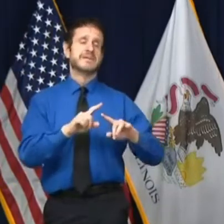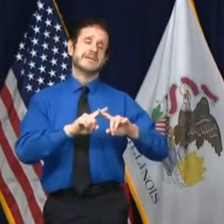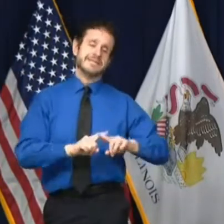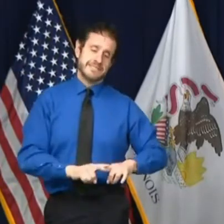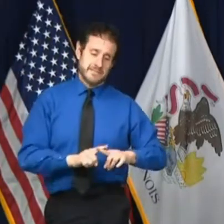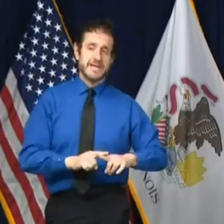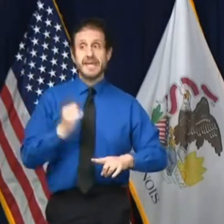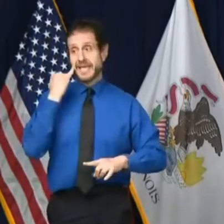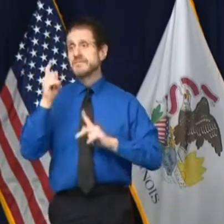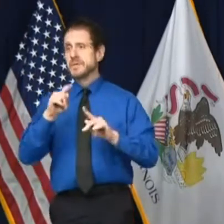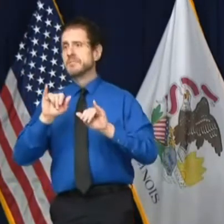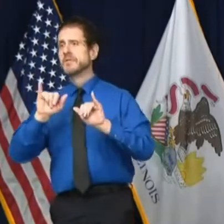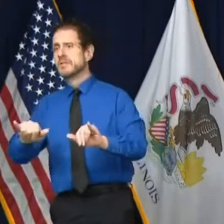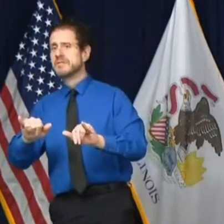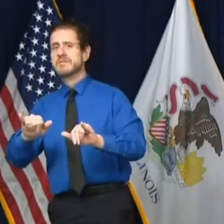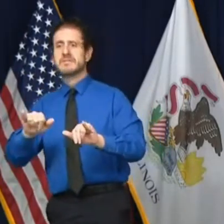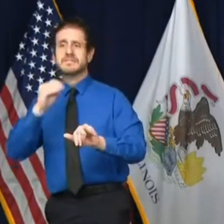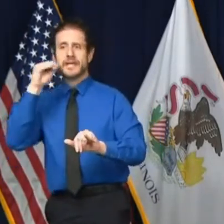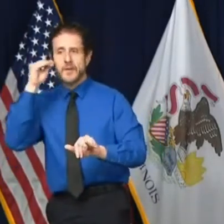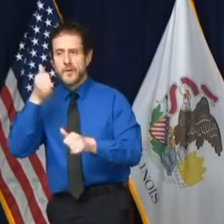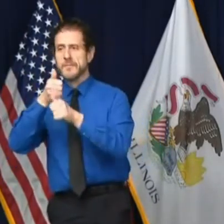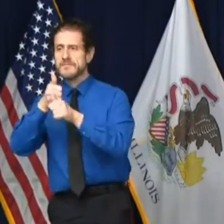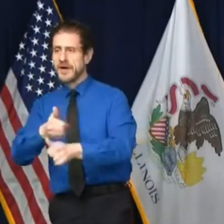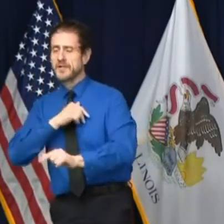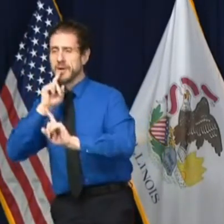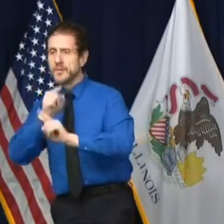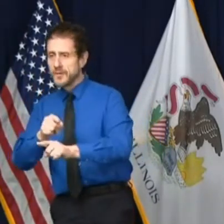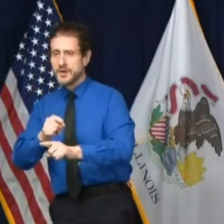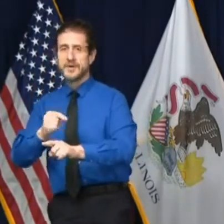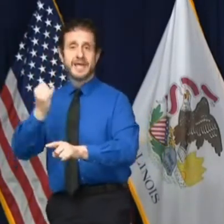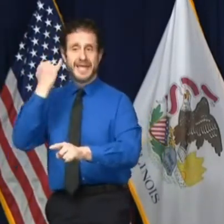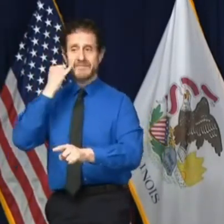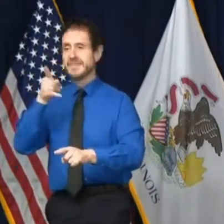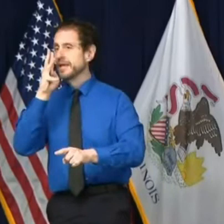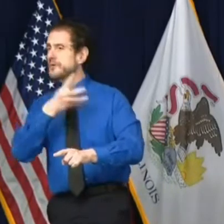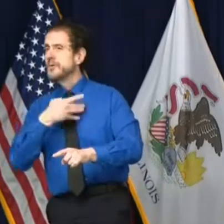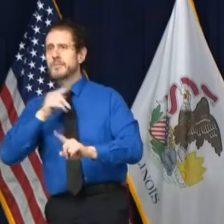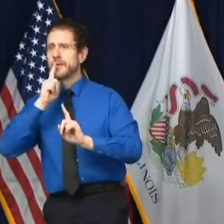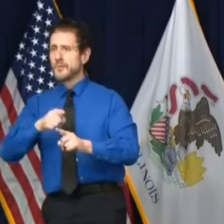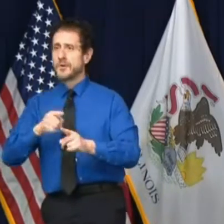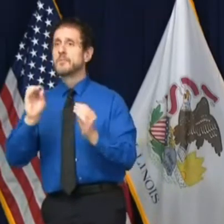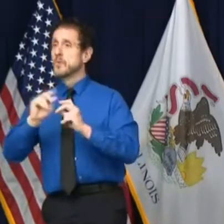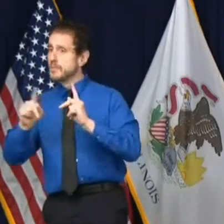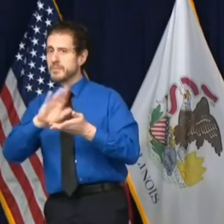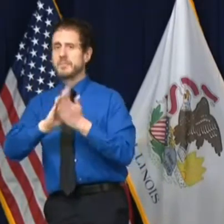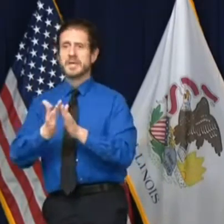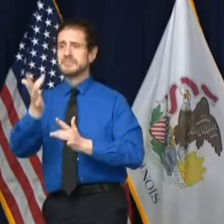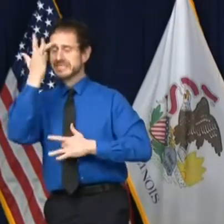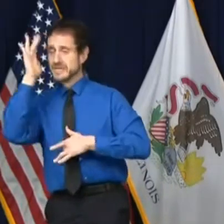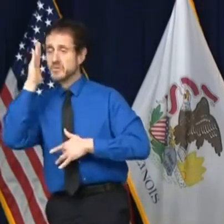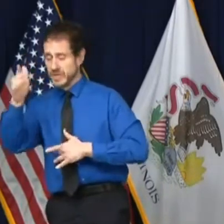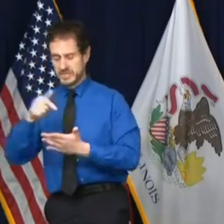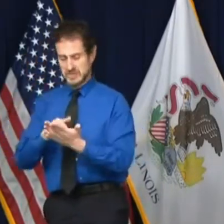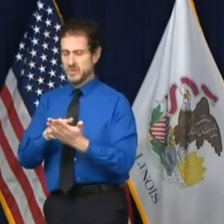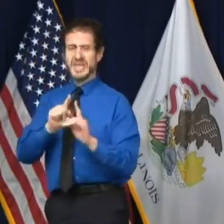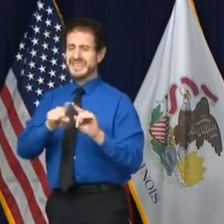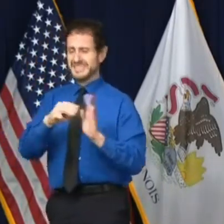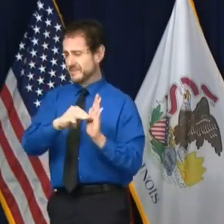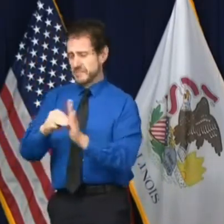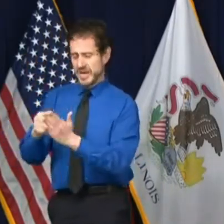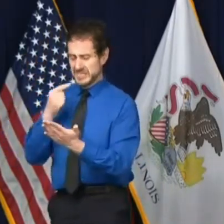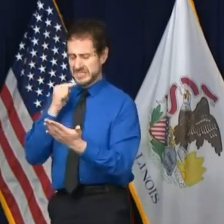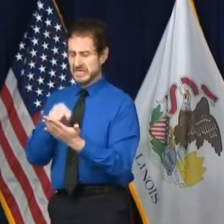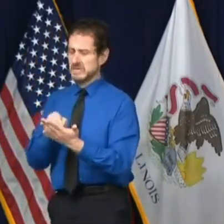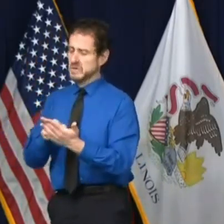how adherent people would be and to the orders that we put in place, depending upon how strict the orders were, that we could